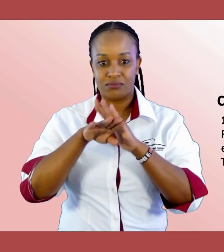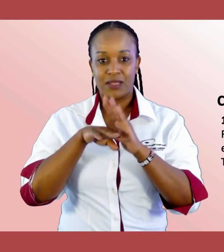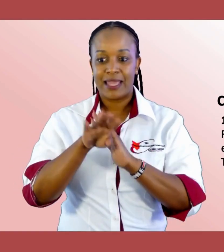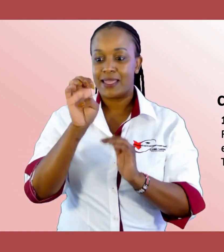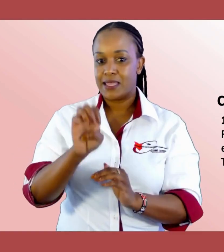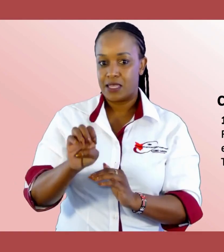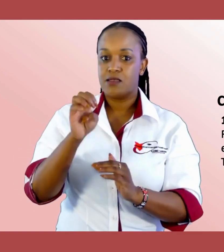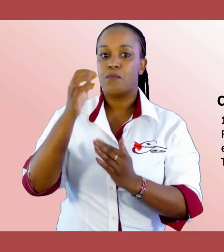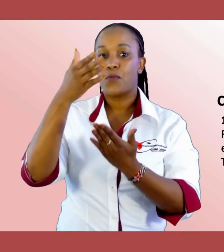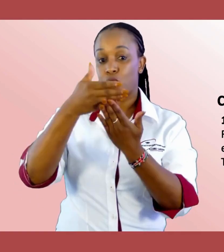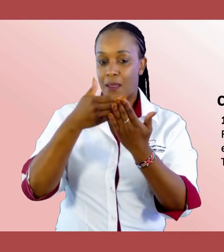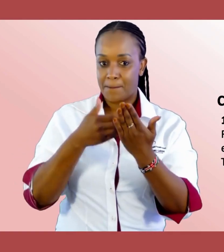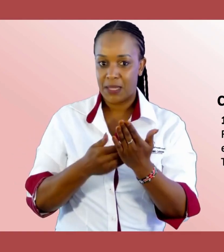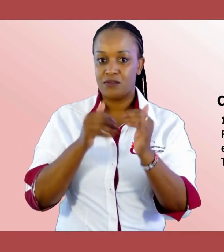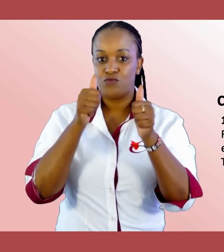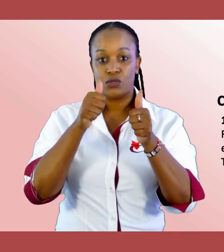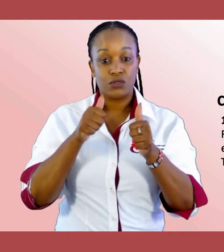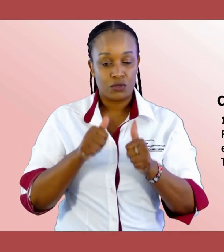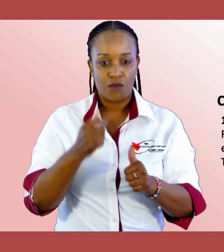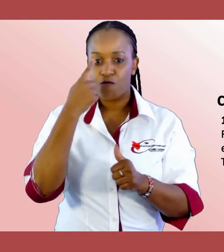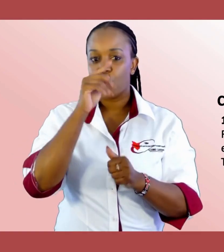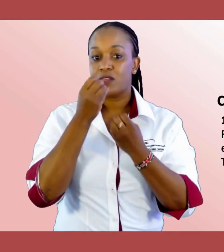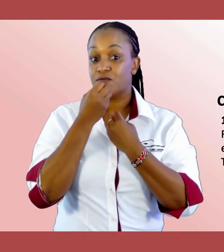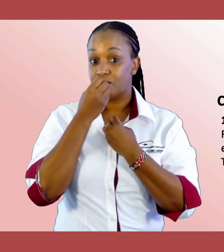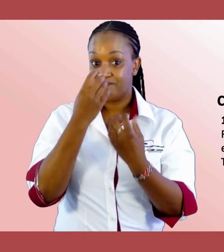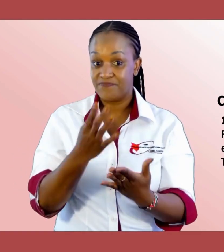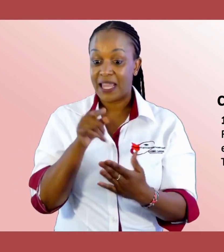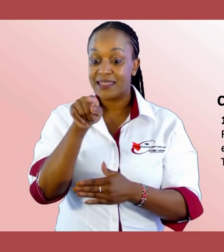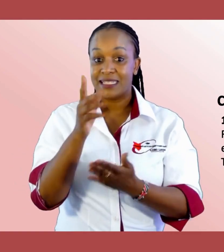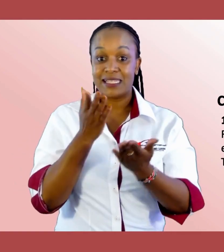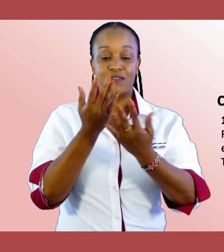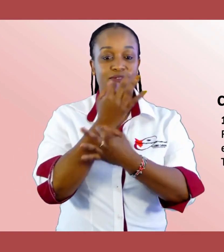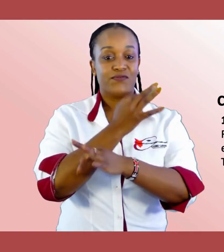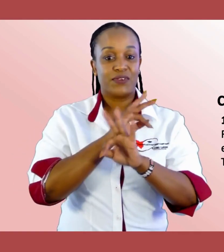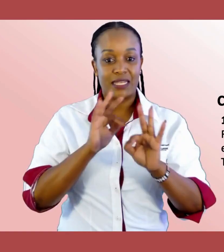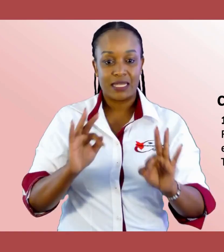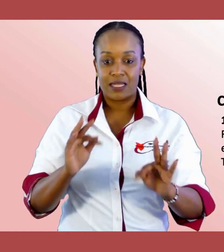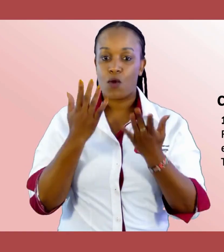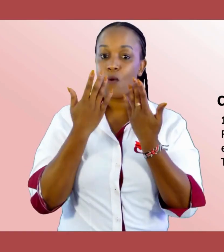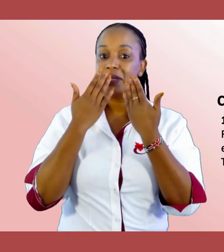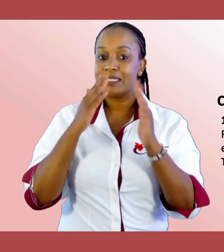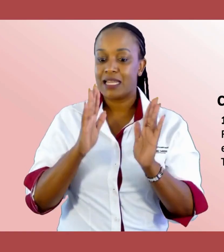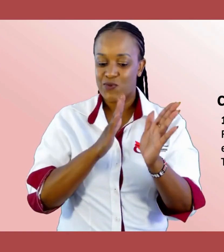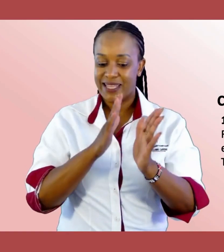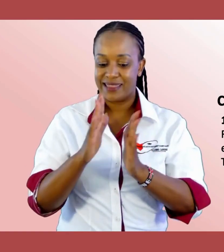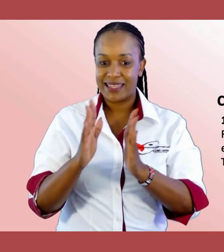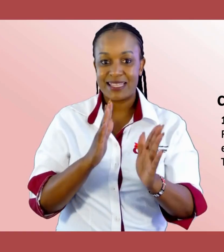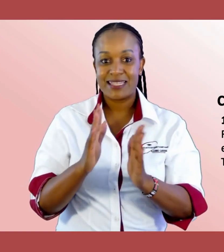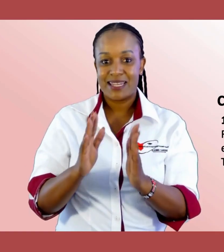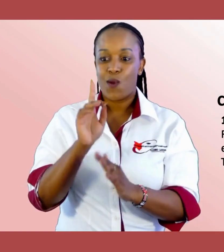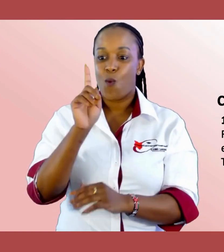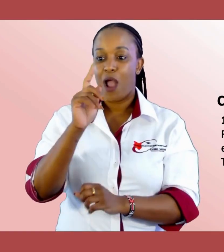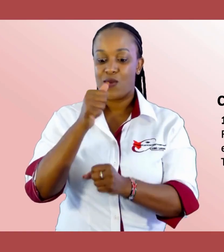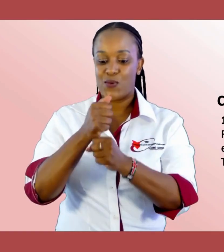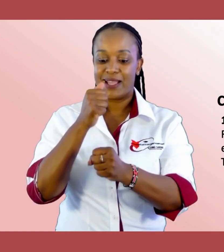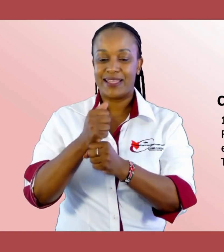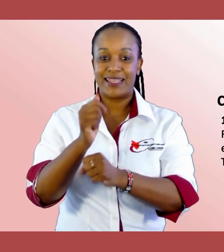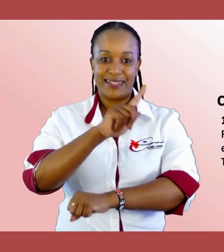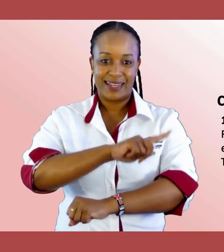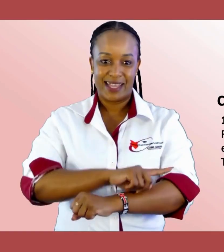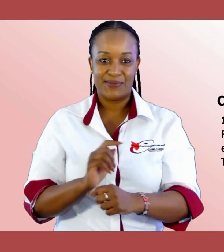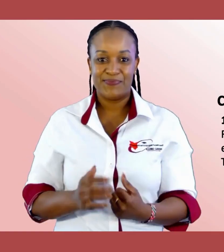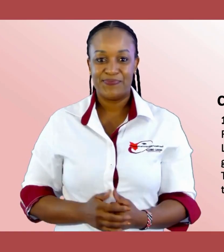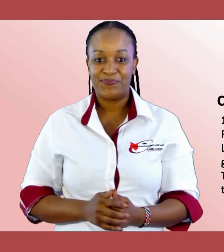the e-procurement portal for notification. The service is free and is completed within 1 working day.